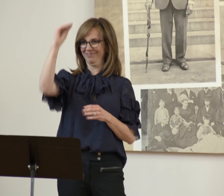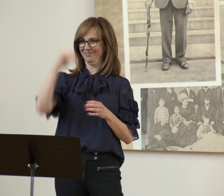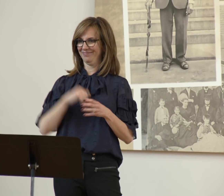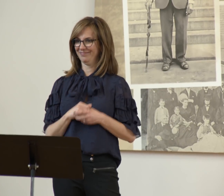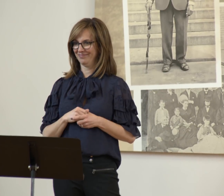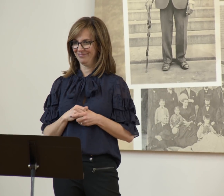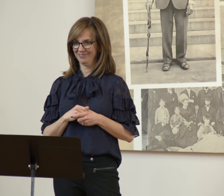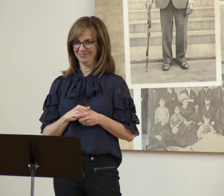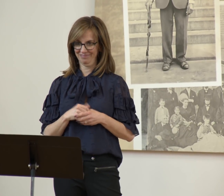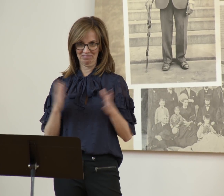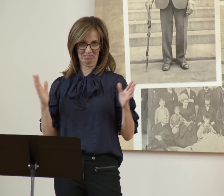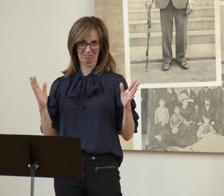He was our boy.